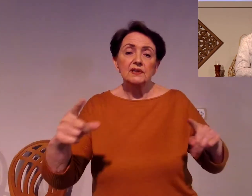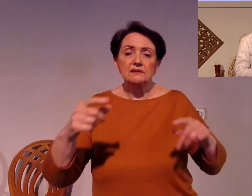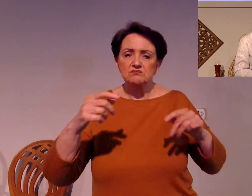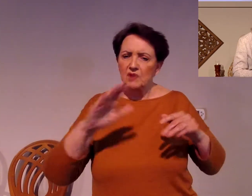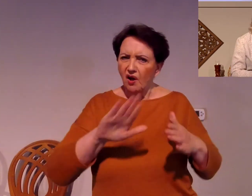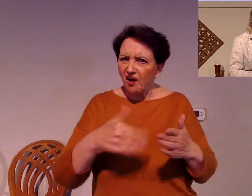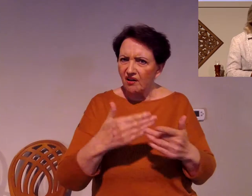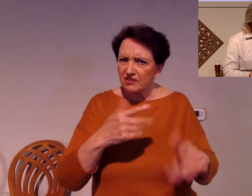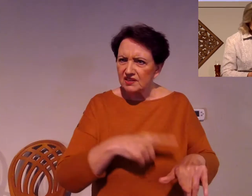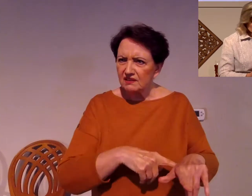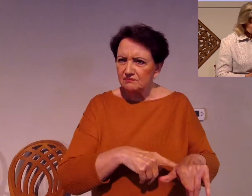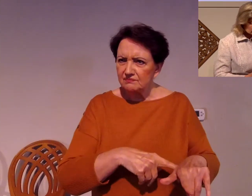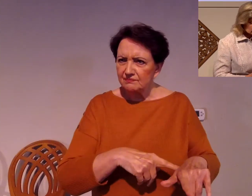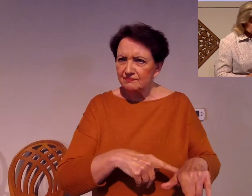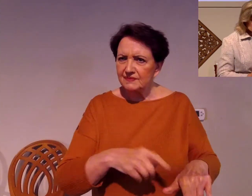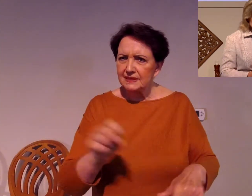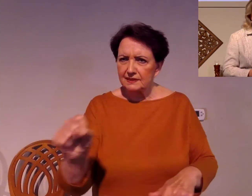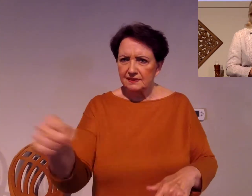time?